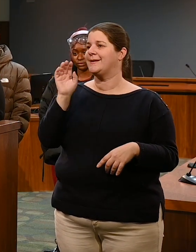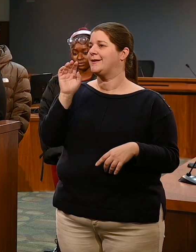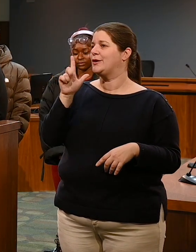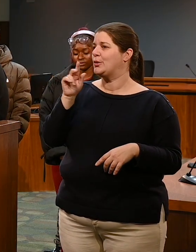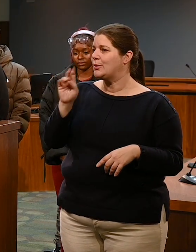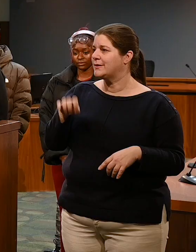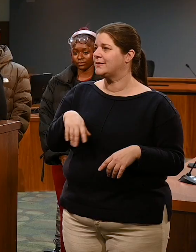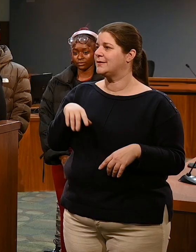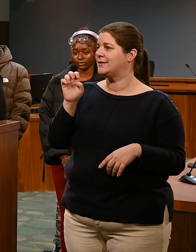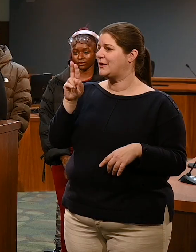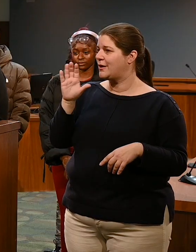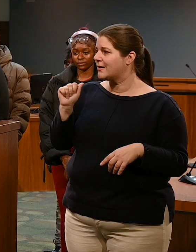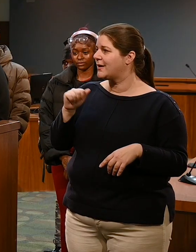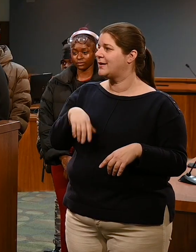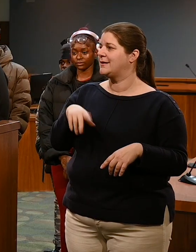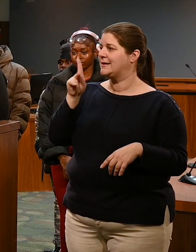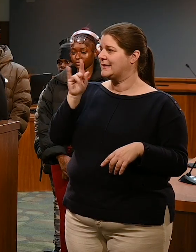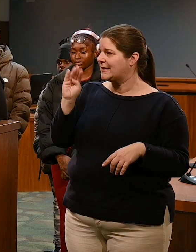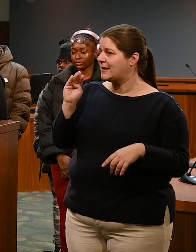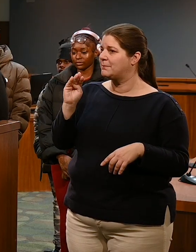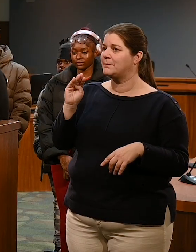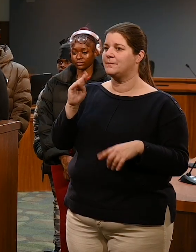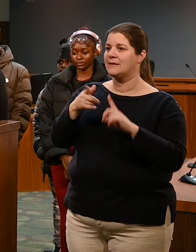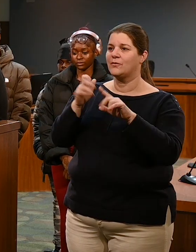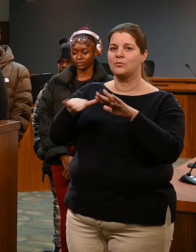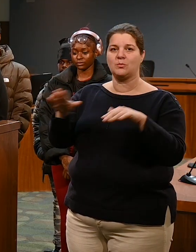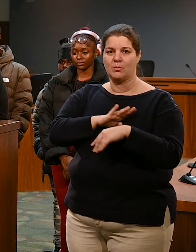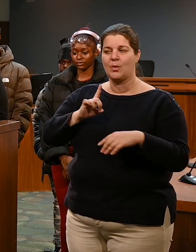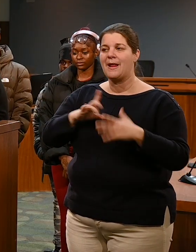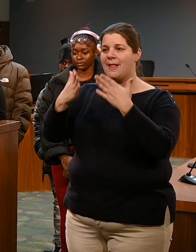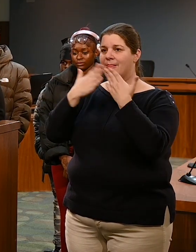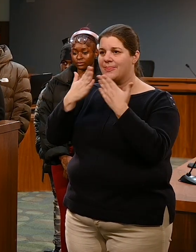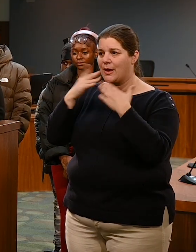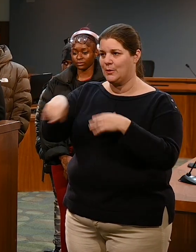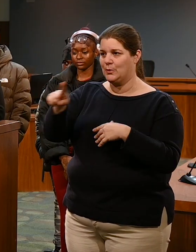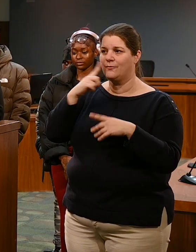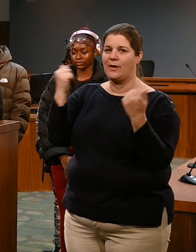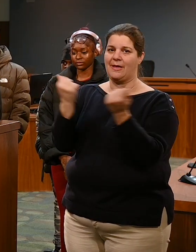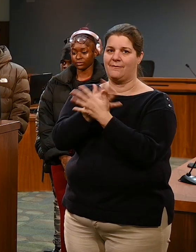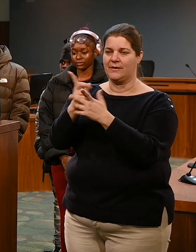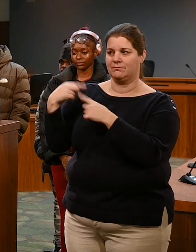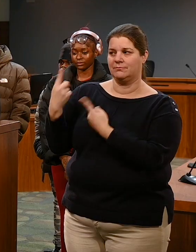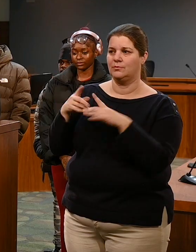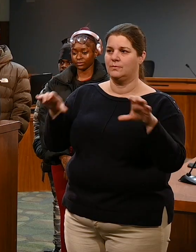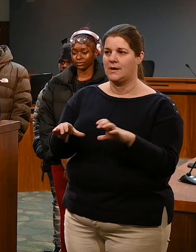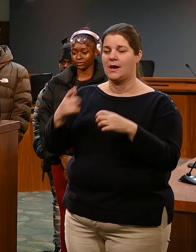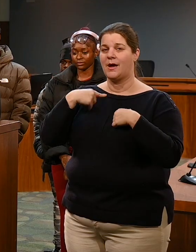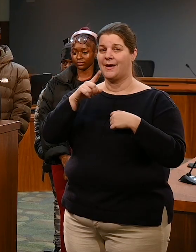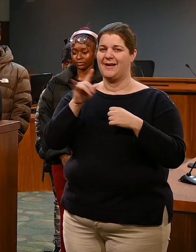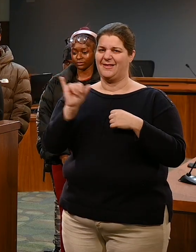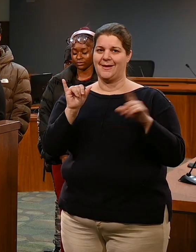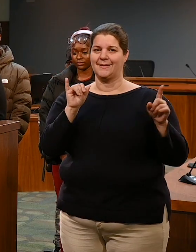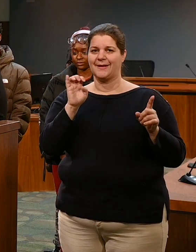Chavaria, Kim from the local children's board, thank you all so much for all that y'all have done. I look forward to, again, like